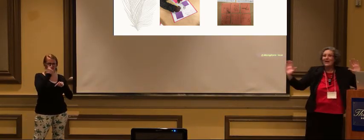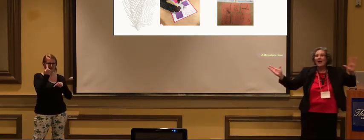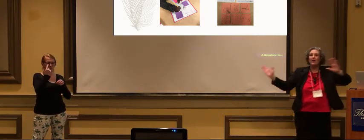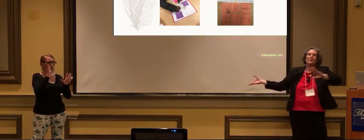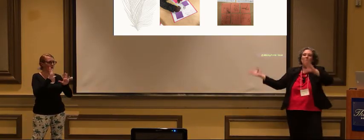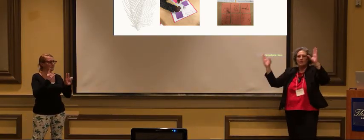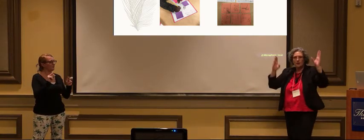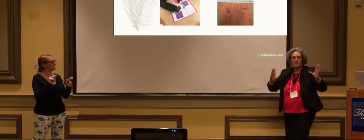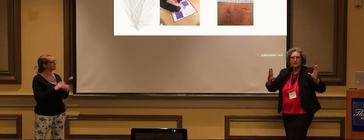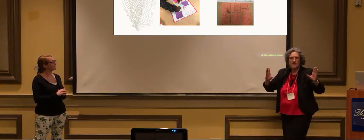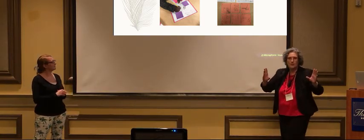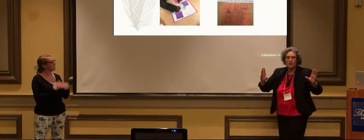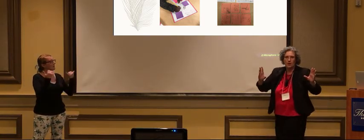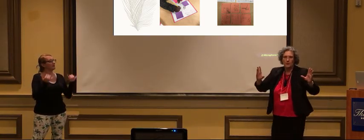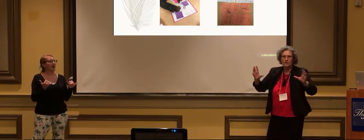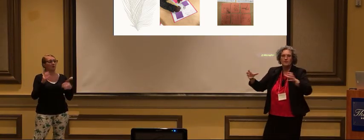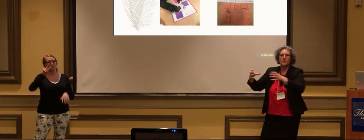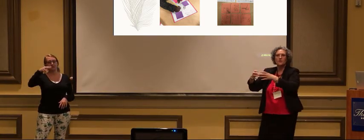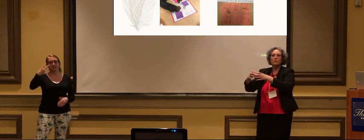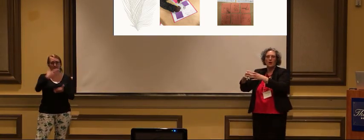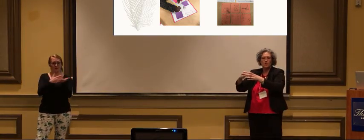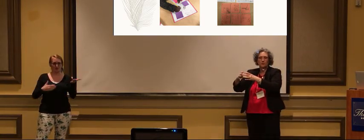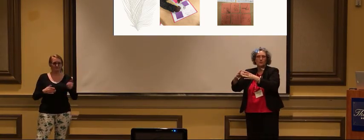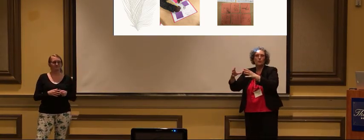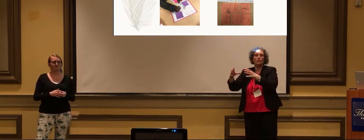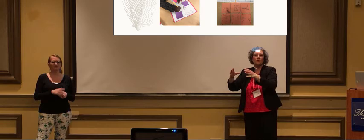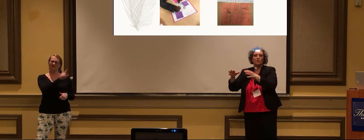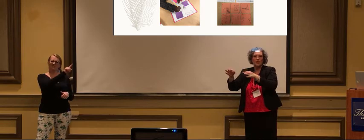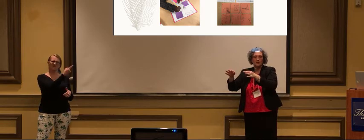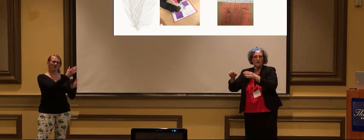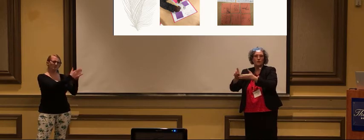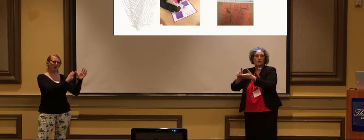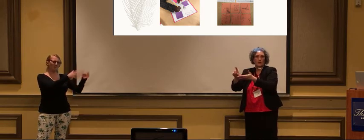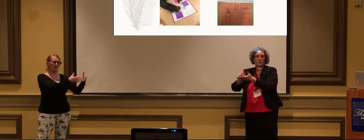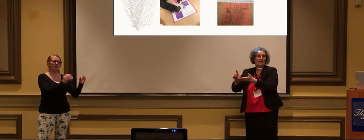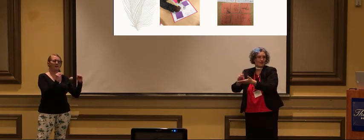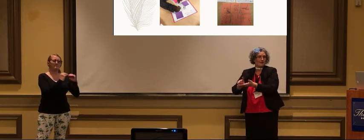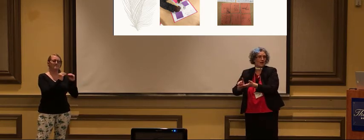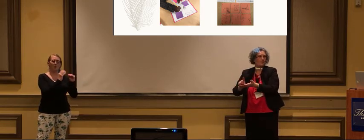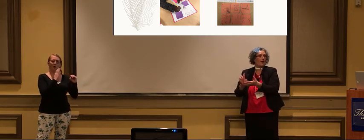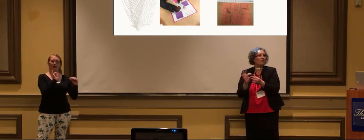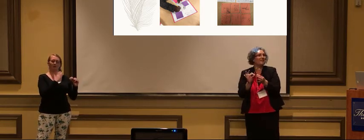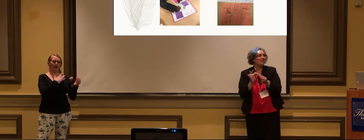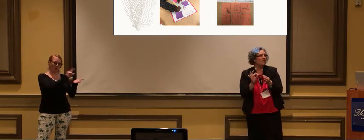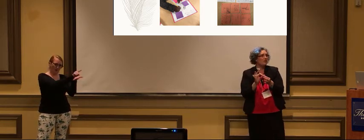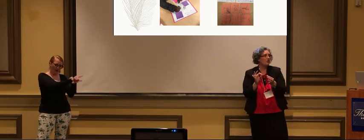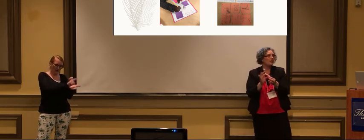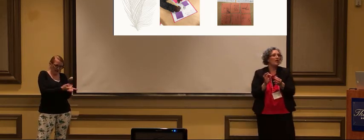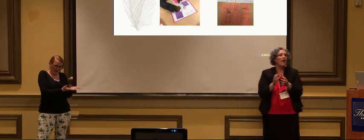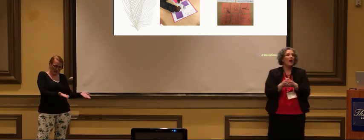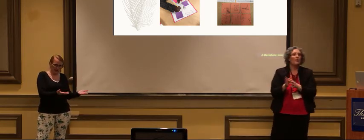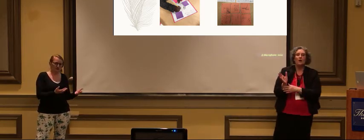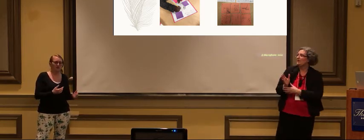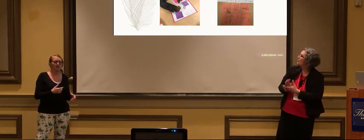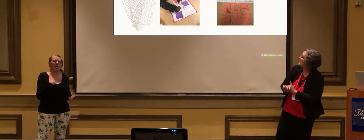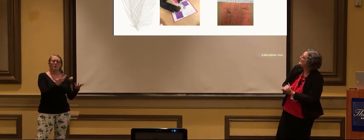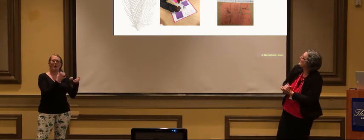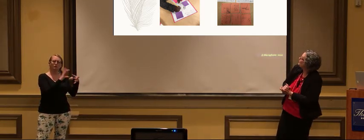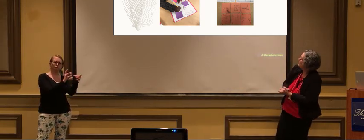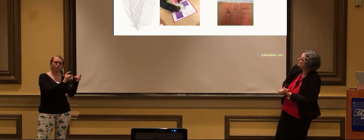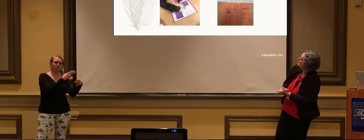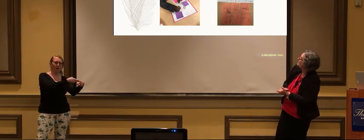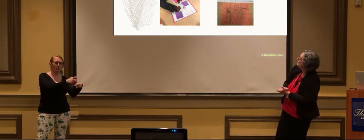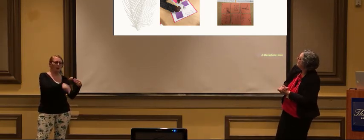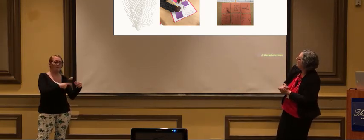All right, now on to the second part. And the first part was more with my expository, my weekly stuff. I wanted to give mention about